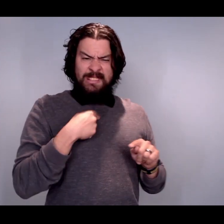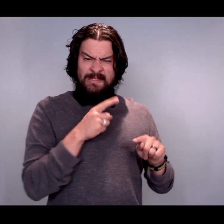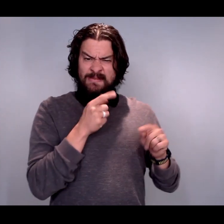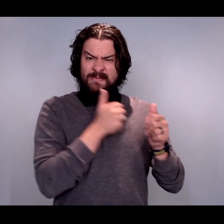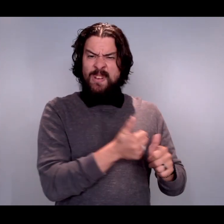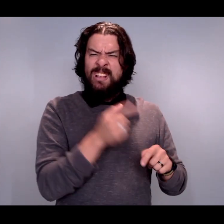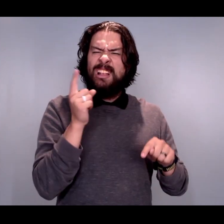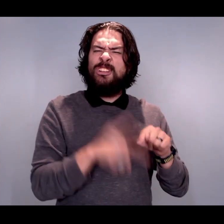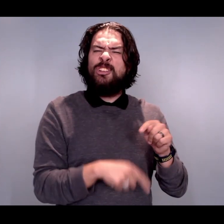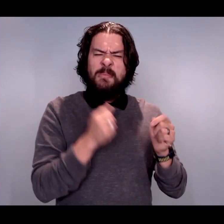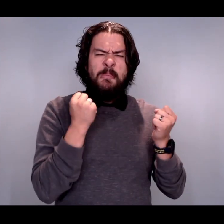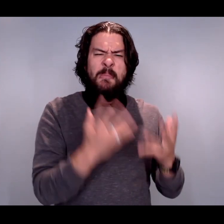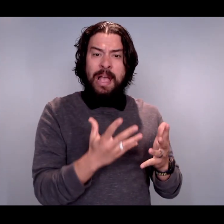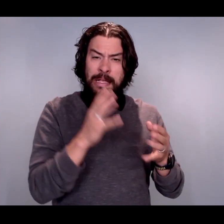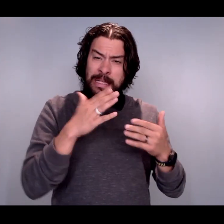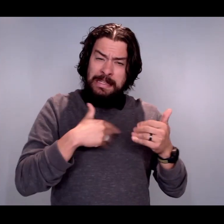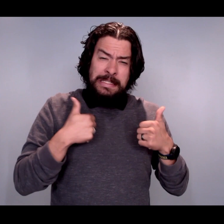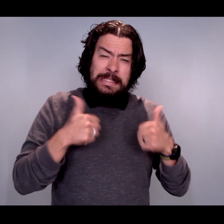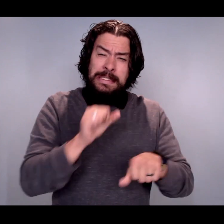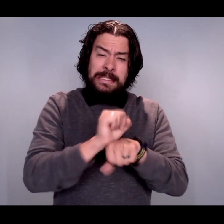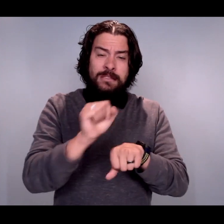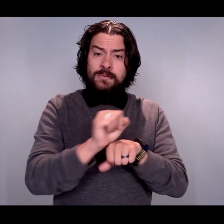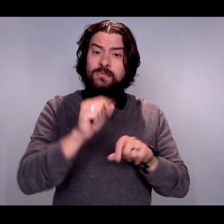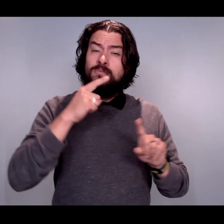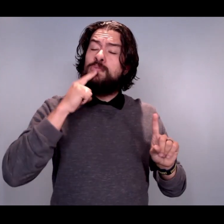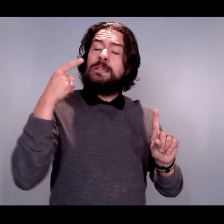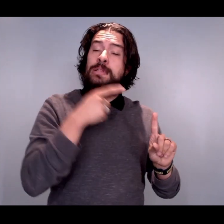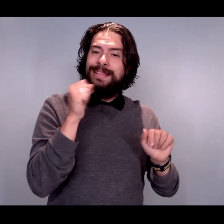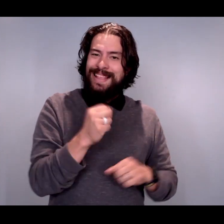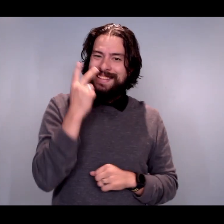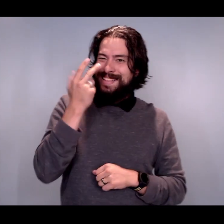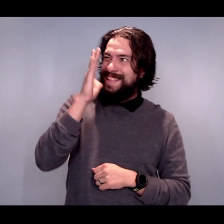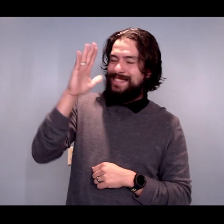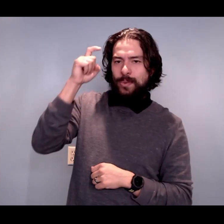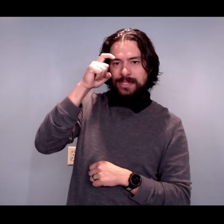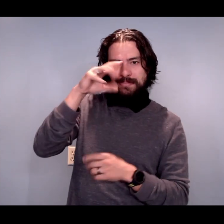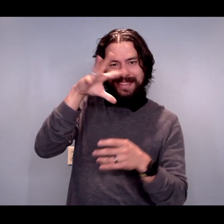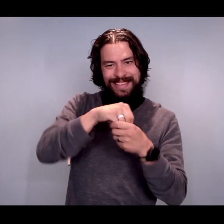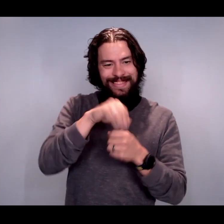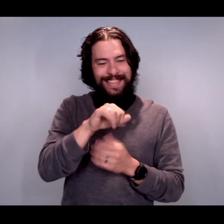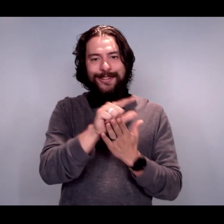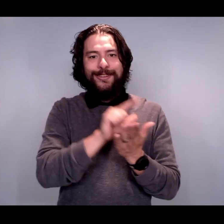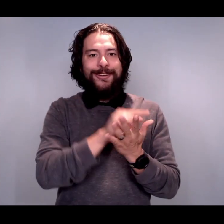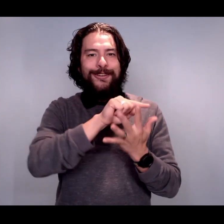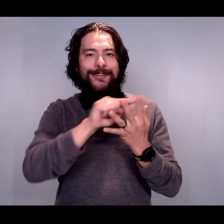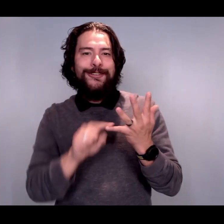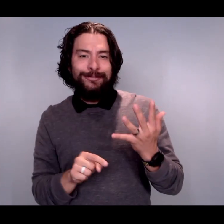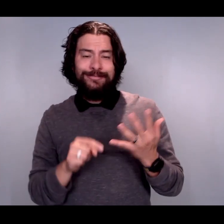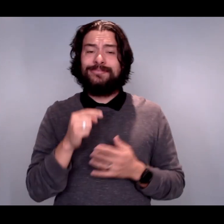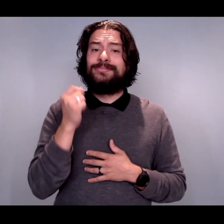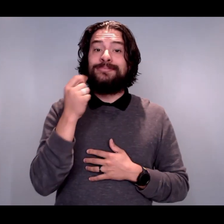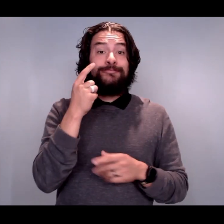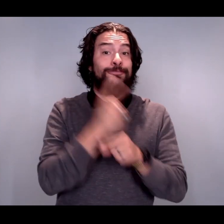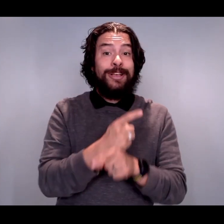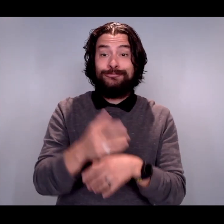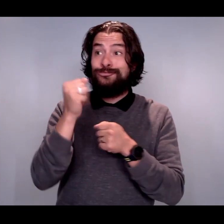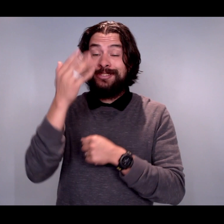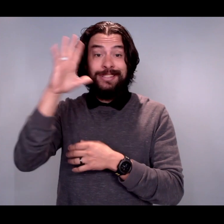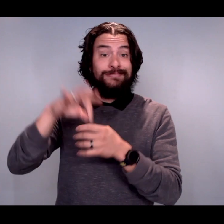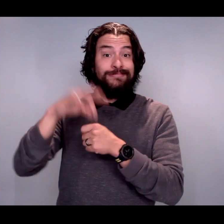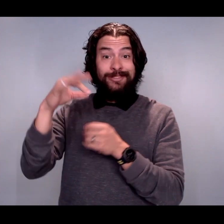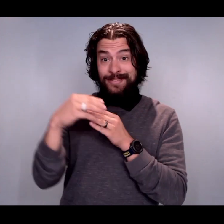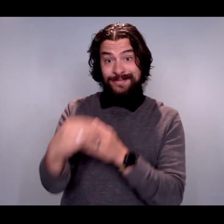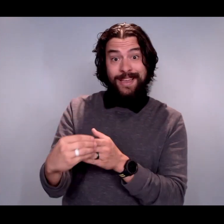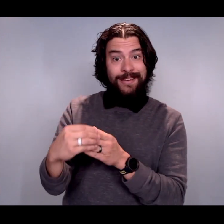But what you can do is see God's wisdom in the laws. Right, and trust that God's Spirit can guide you to follow